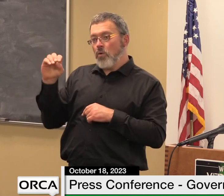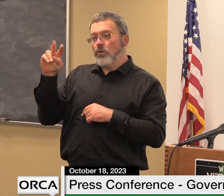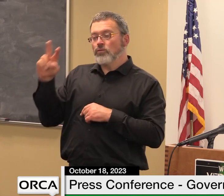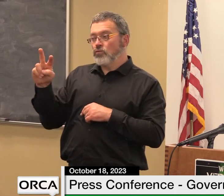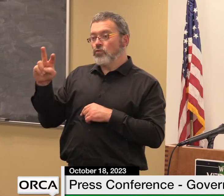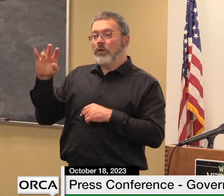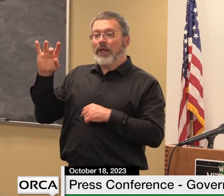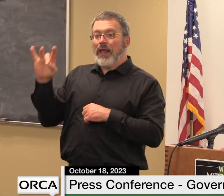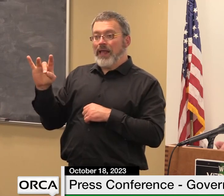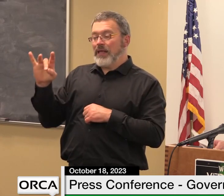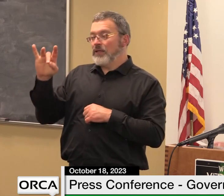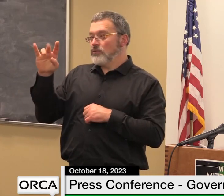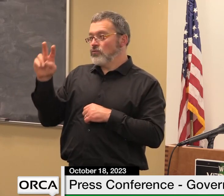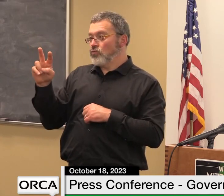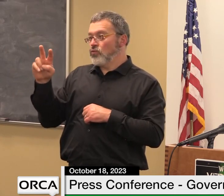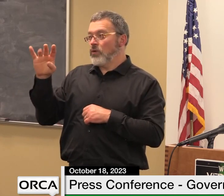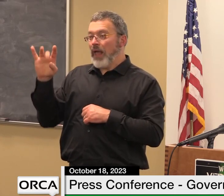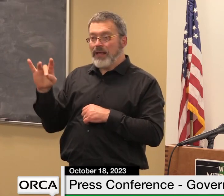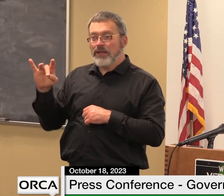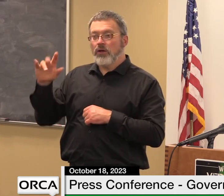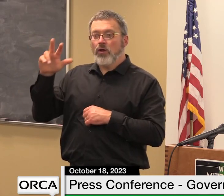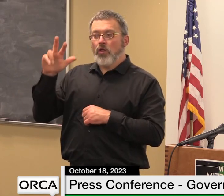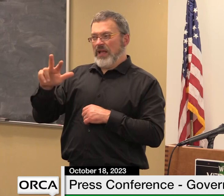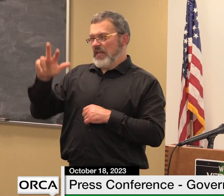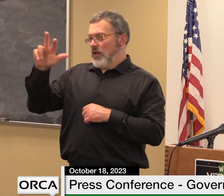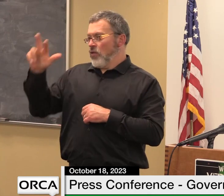802-828-3333, and that's the governor's office.